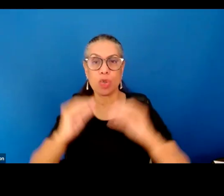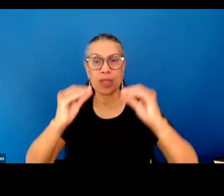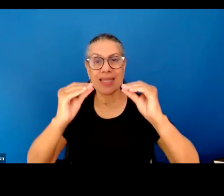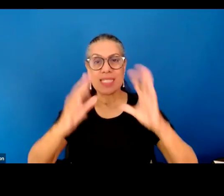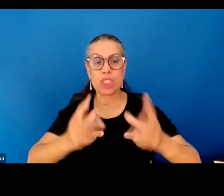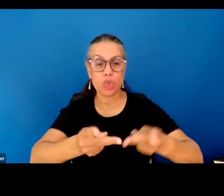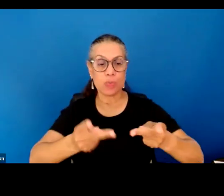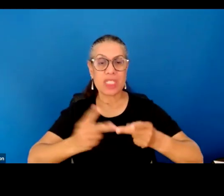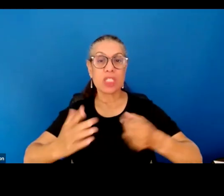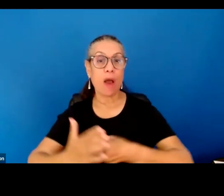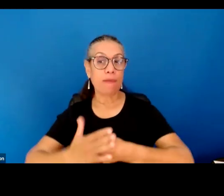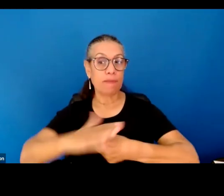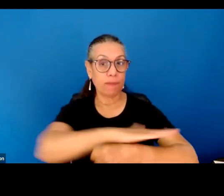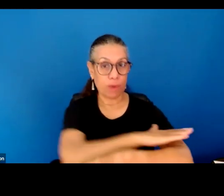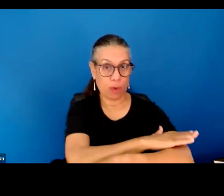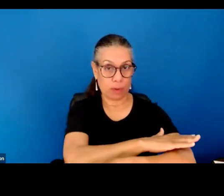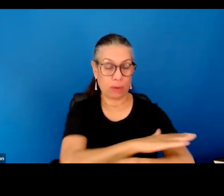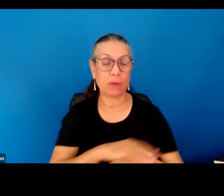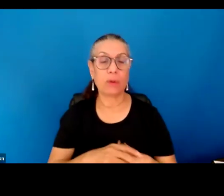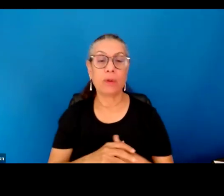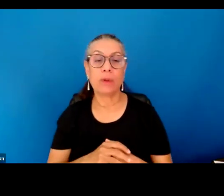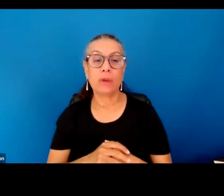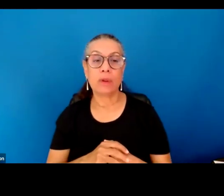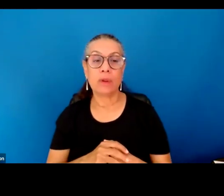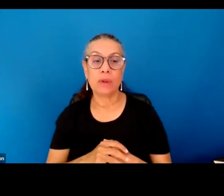are full. And the